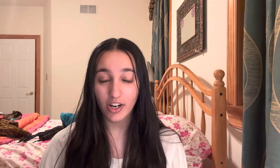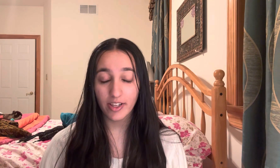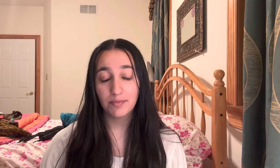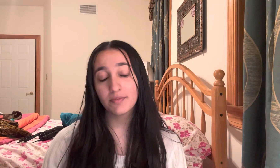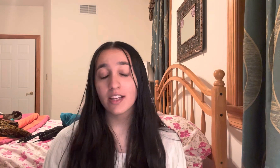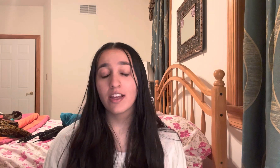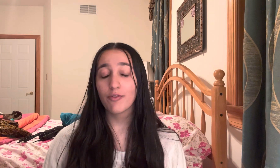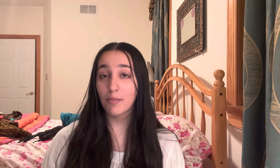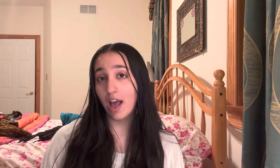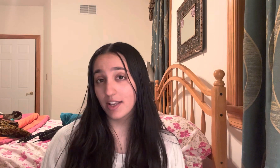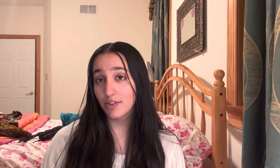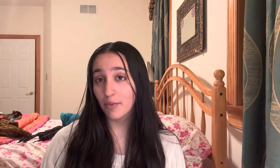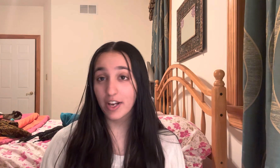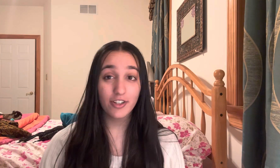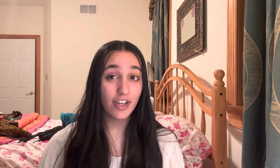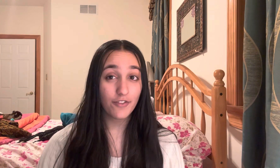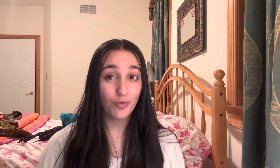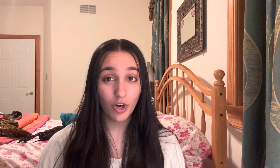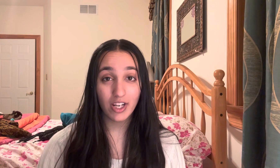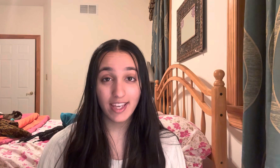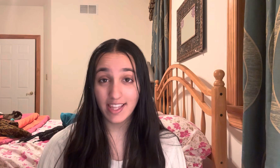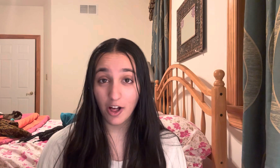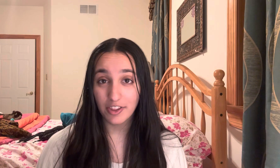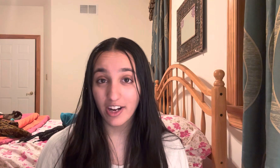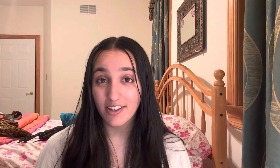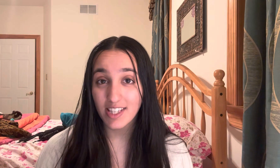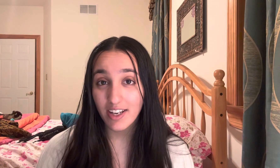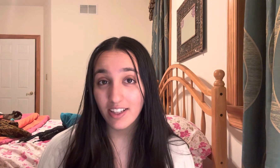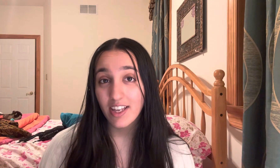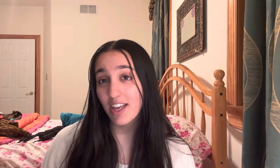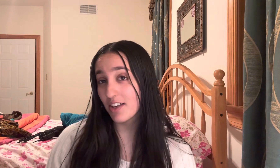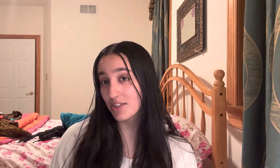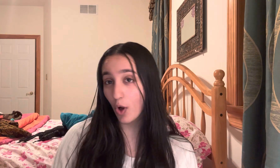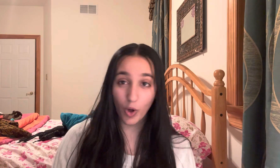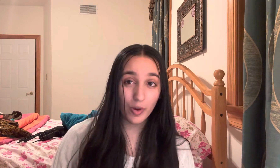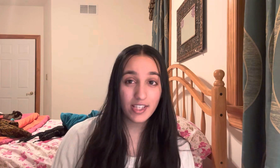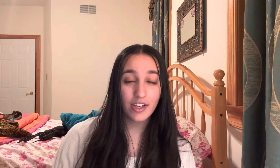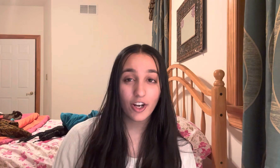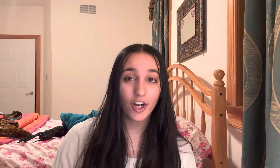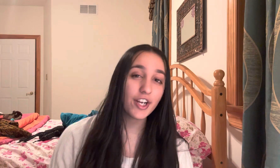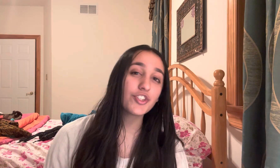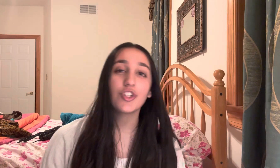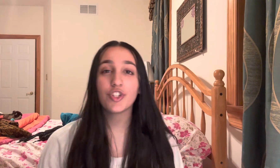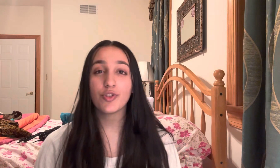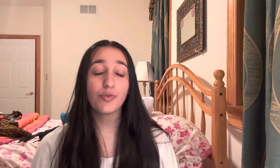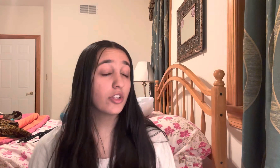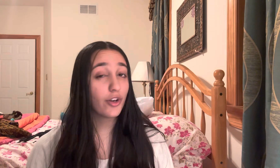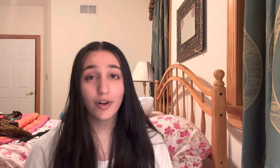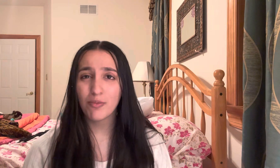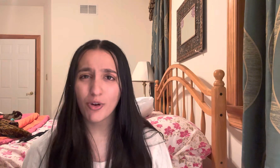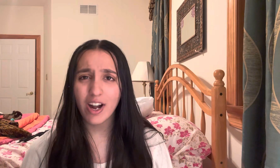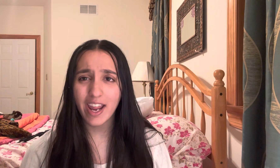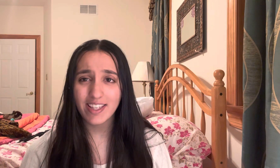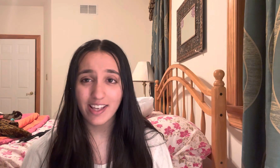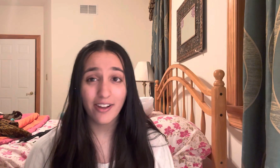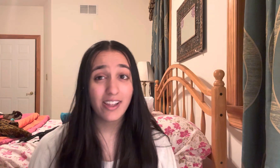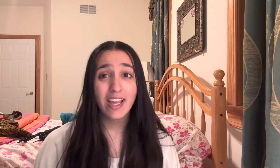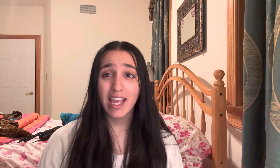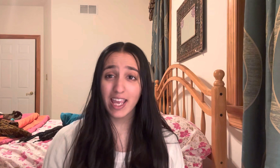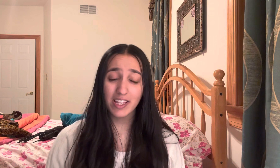started. As a reminder, if you work in the healthcare setting, it is always encouraged to learn more ASL and